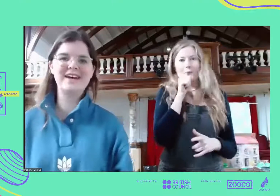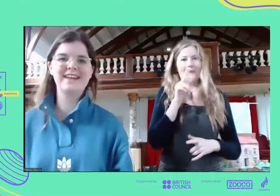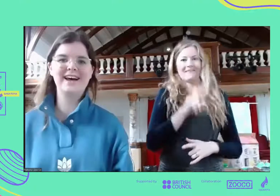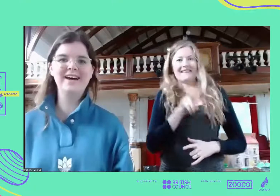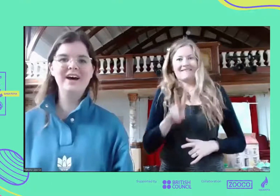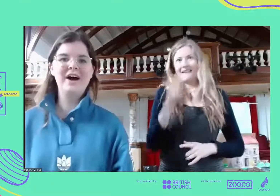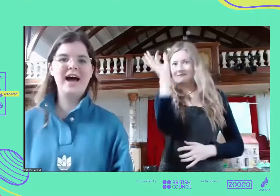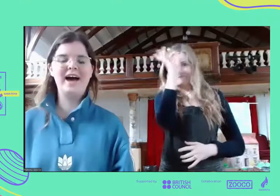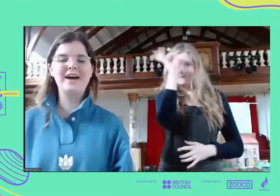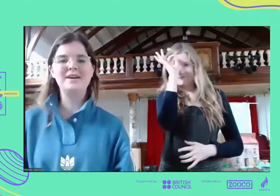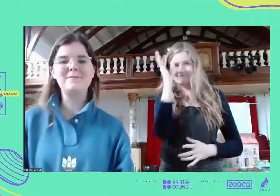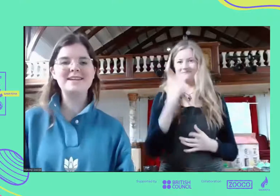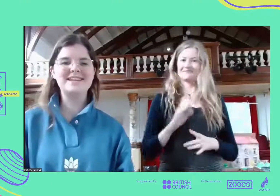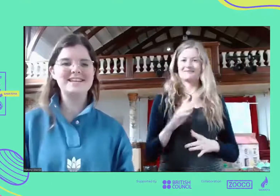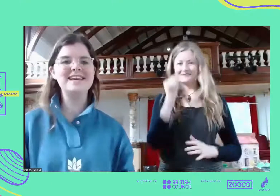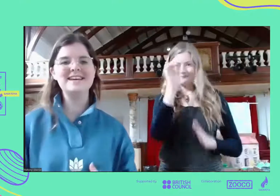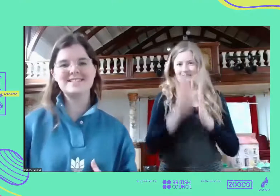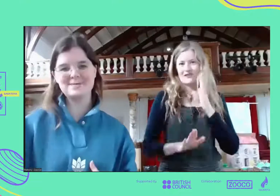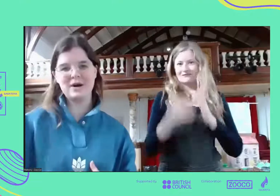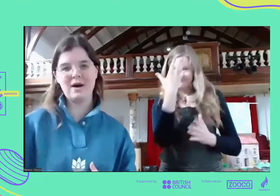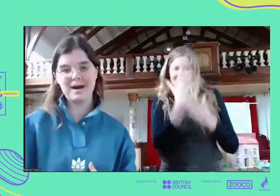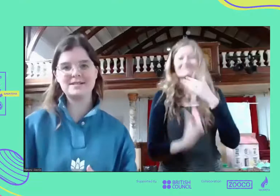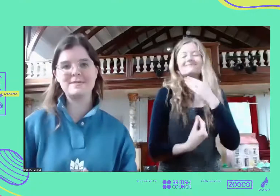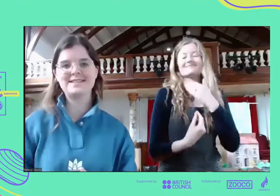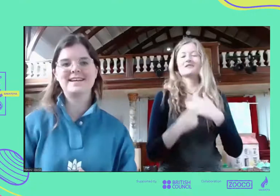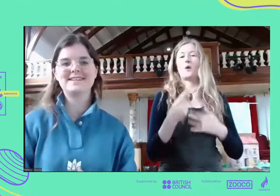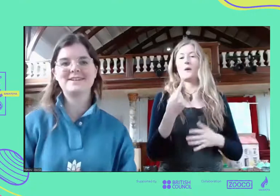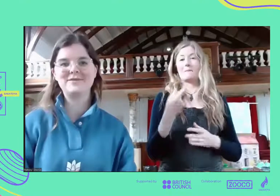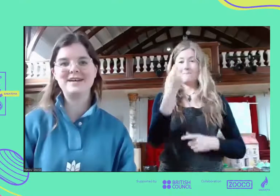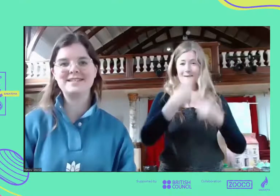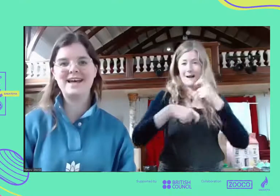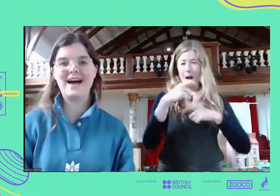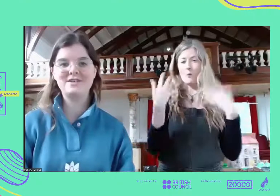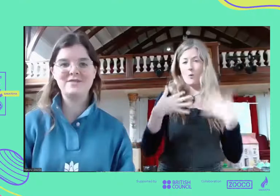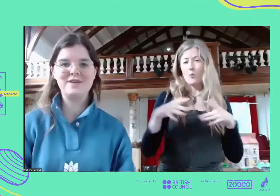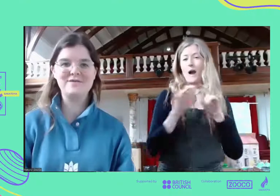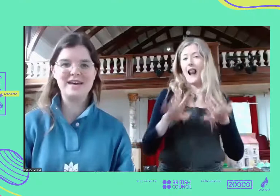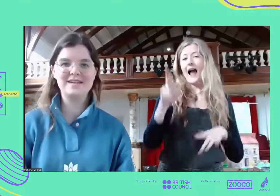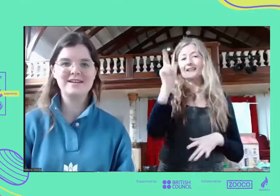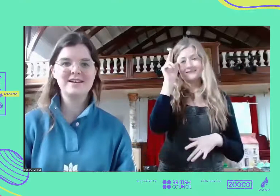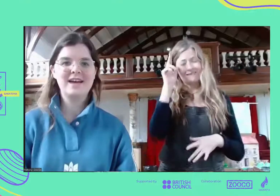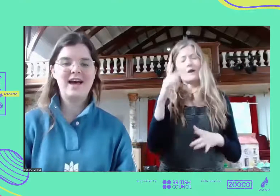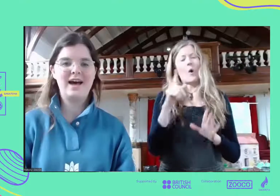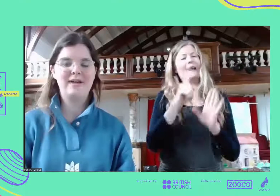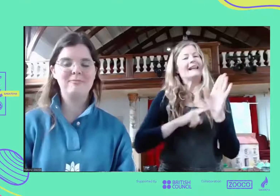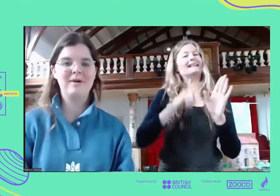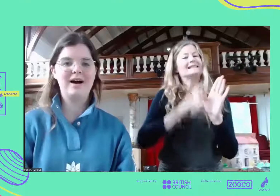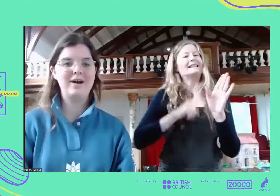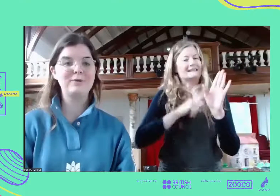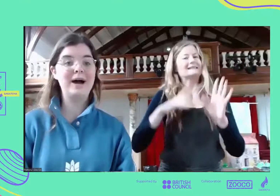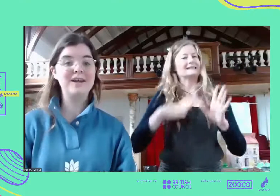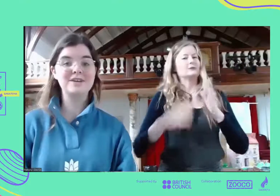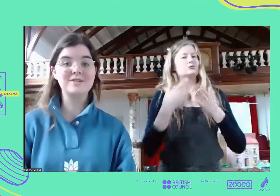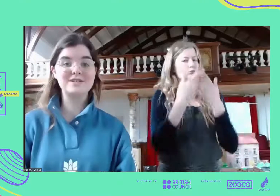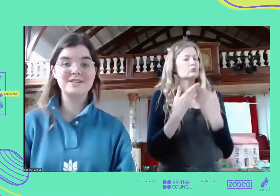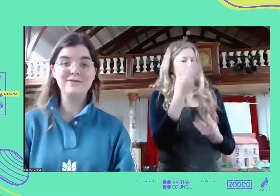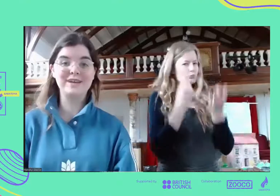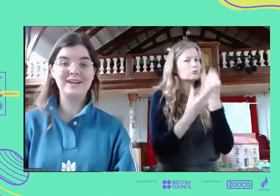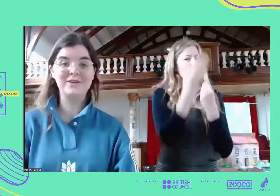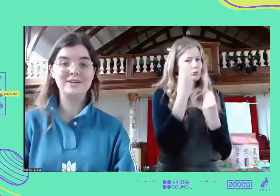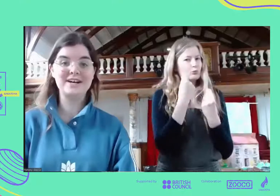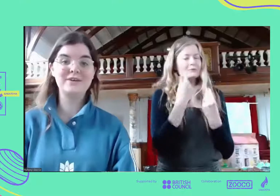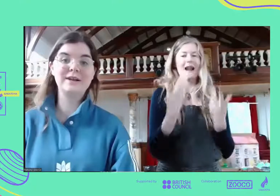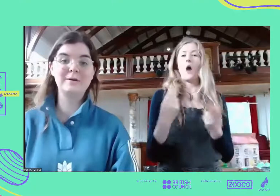to visual vernacular, and it might take years to become as amazing as Duffy is at VV. I will hand over